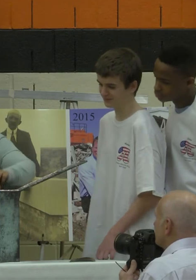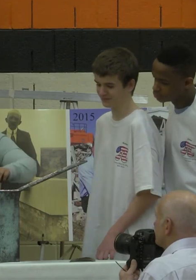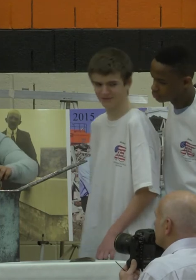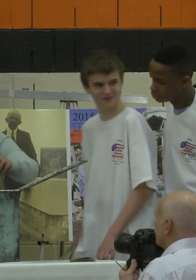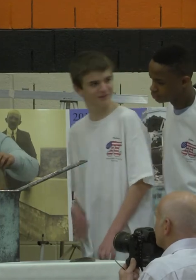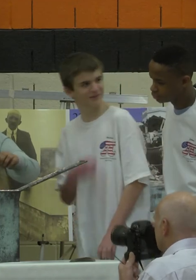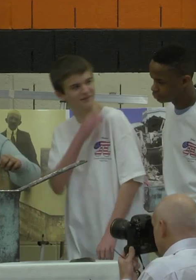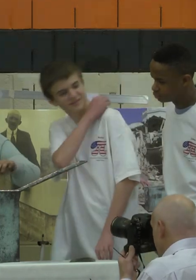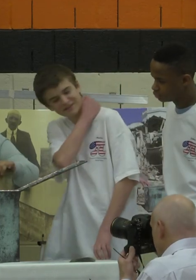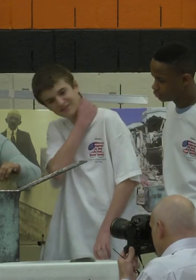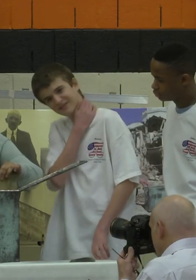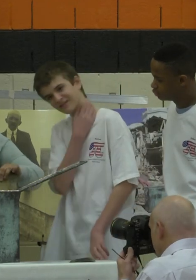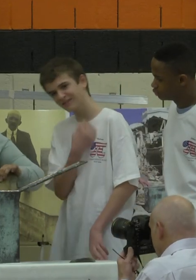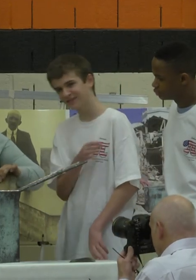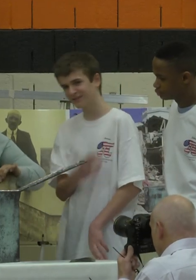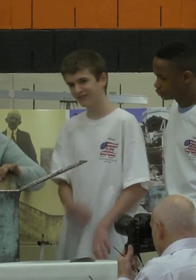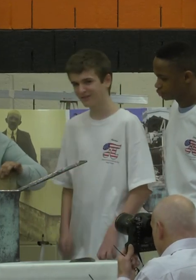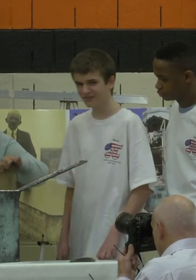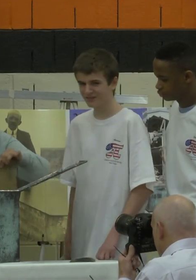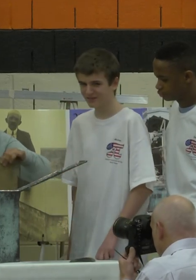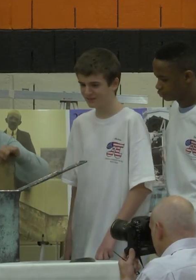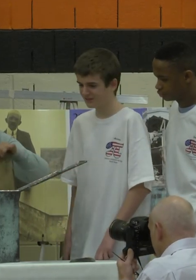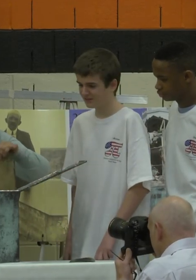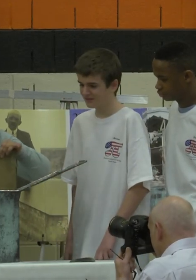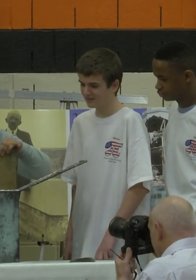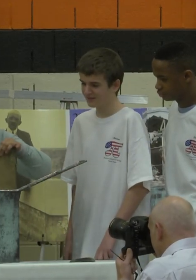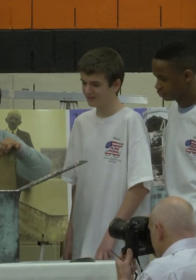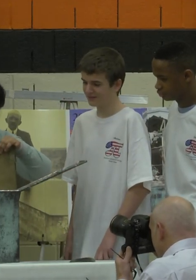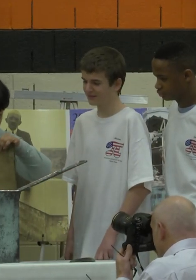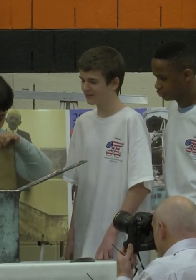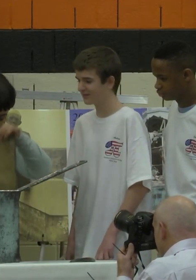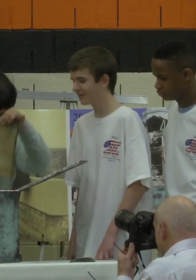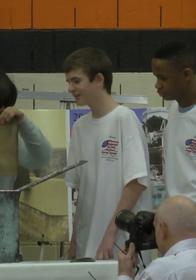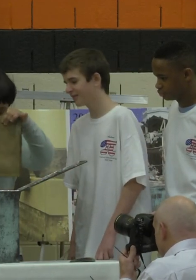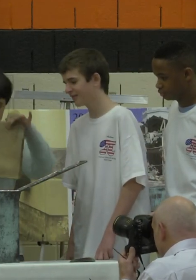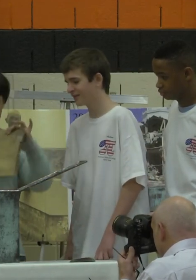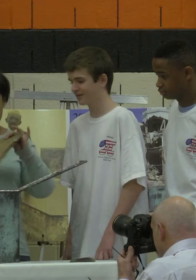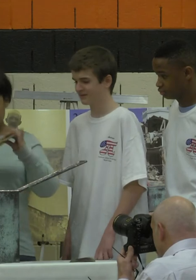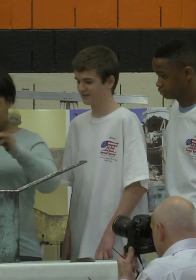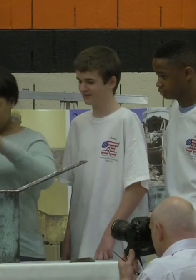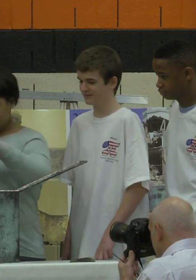Thank you.